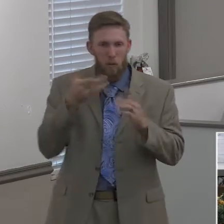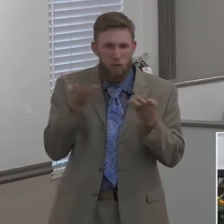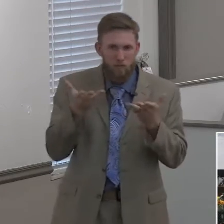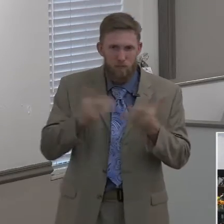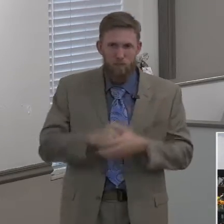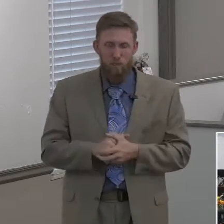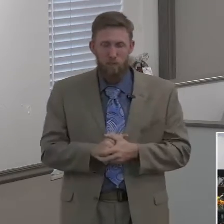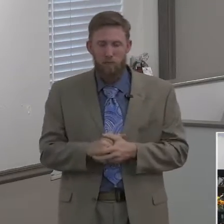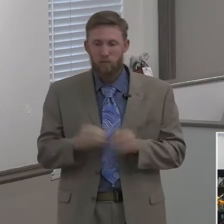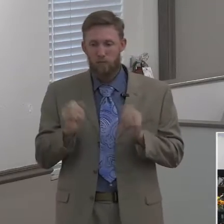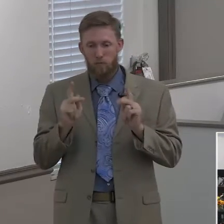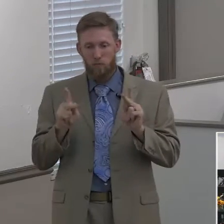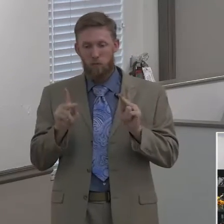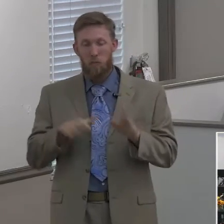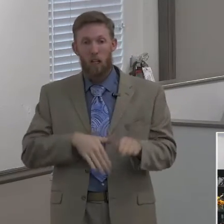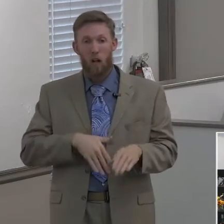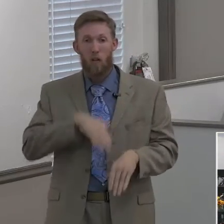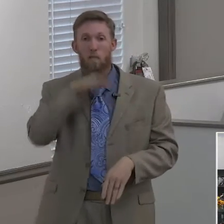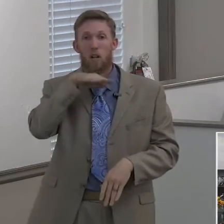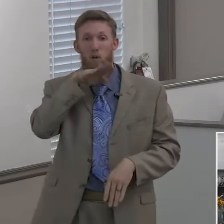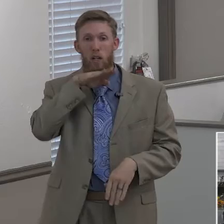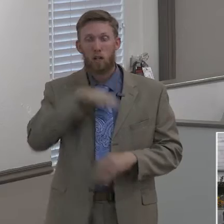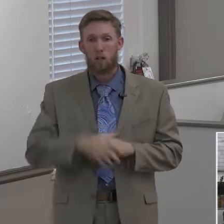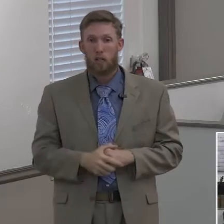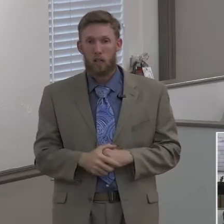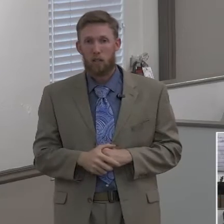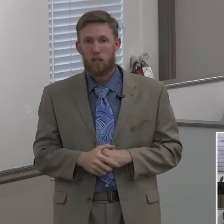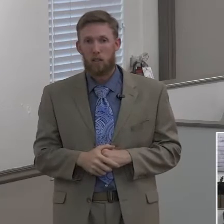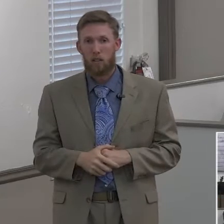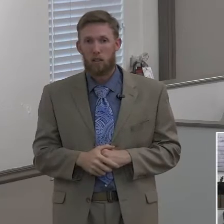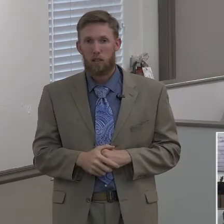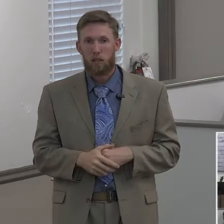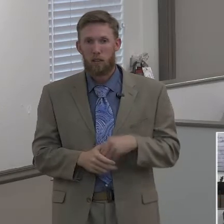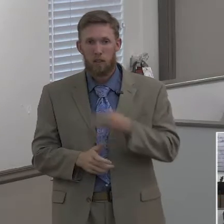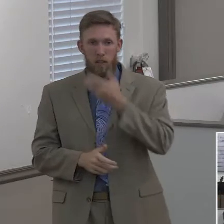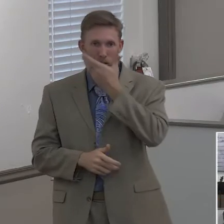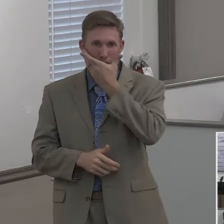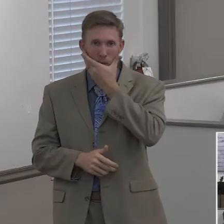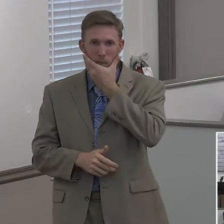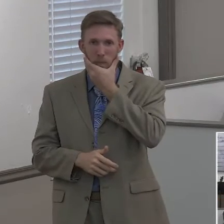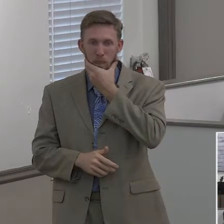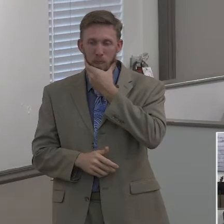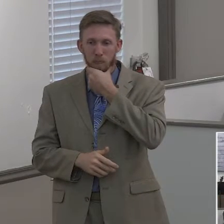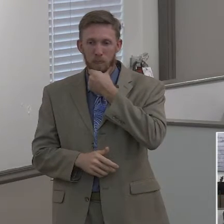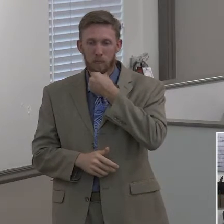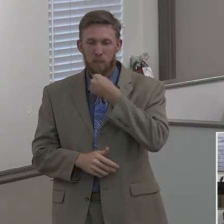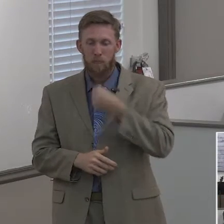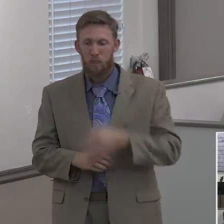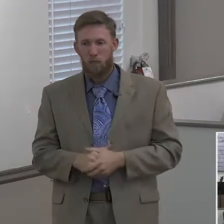gentlemen. All right, frustration. Now,